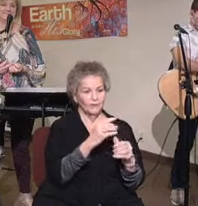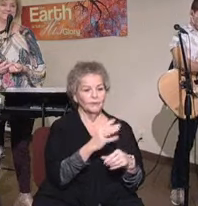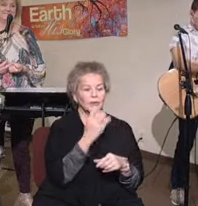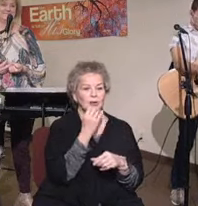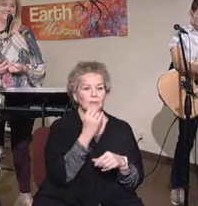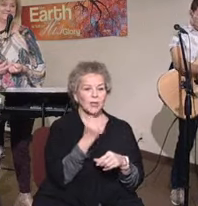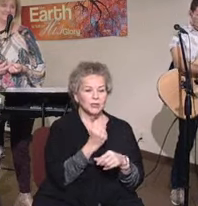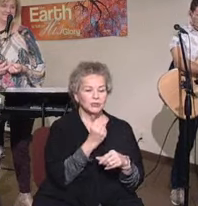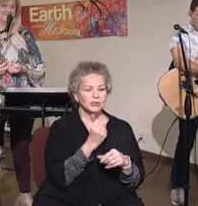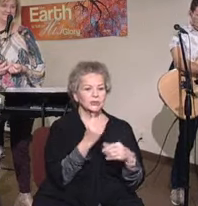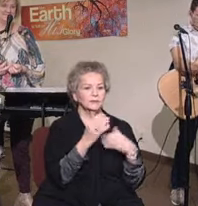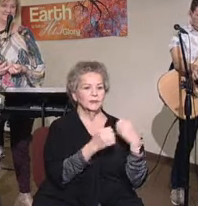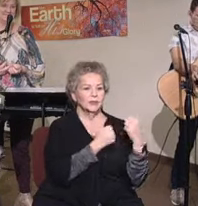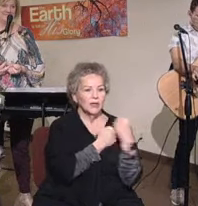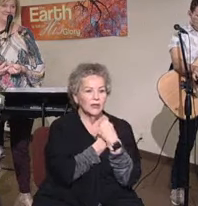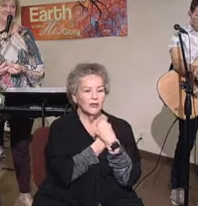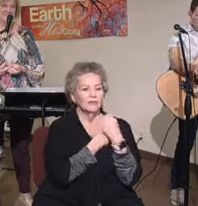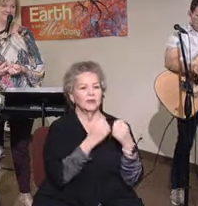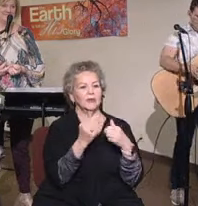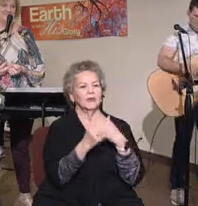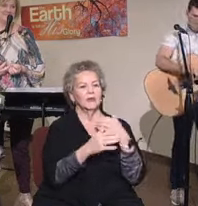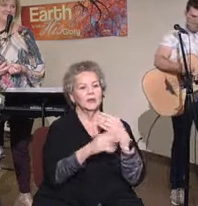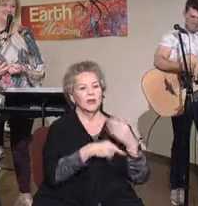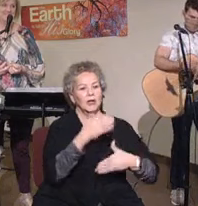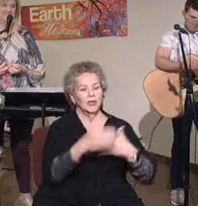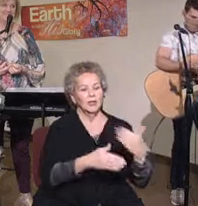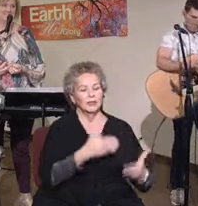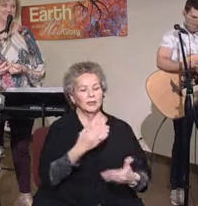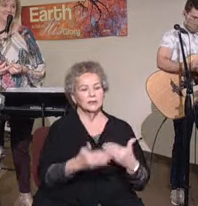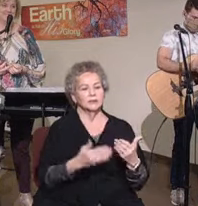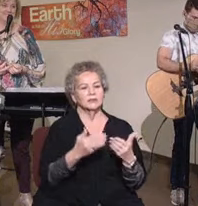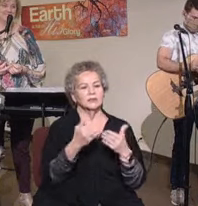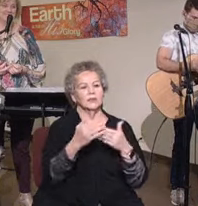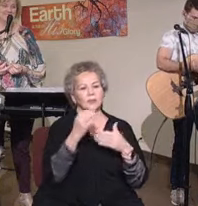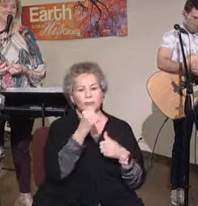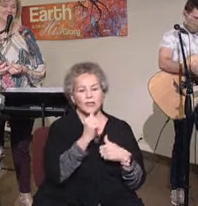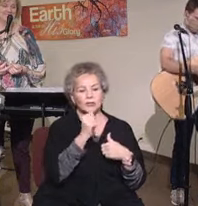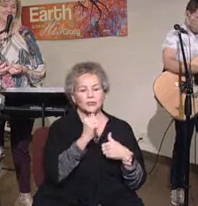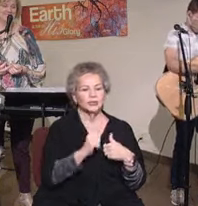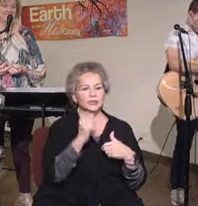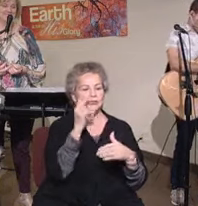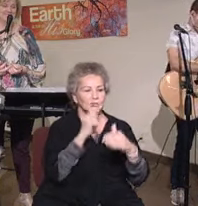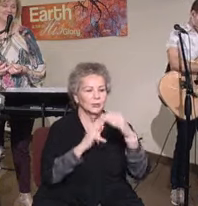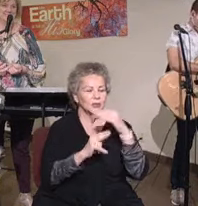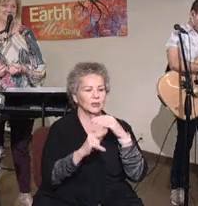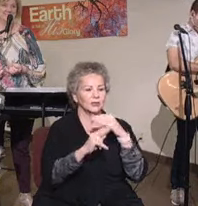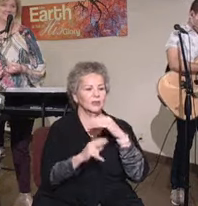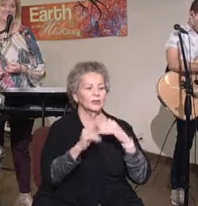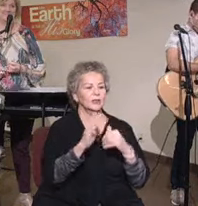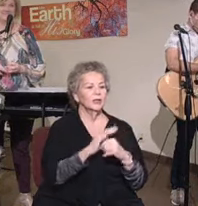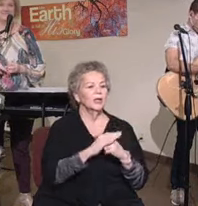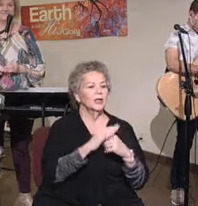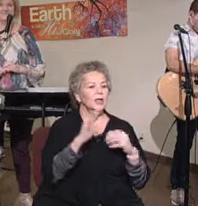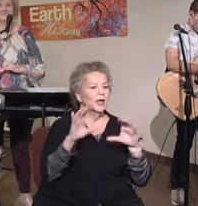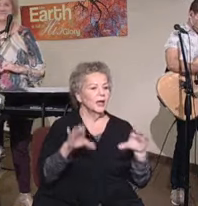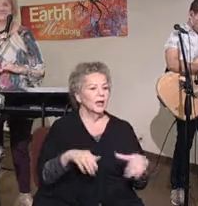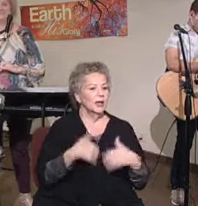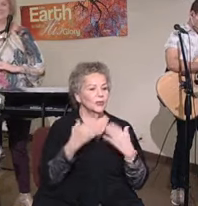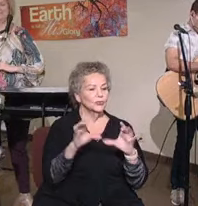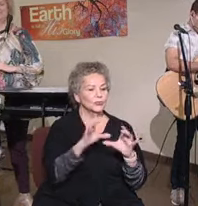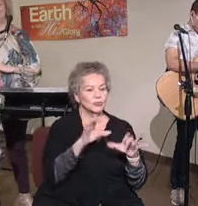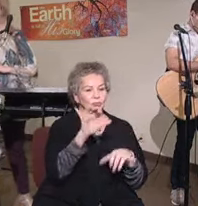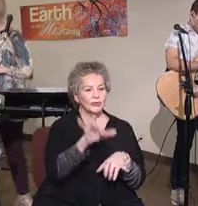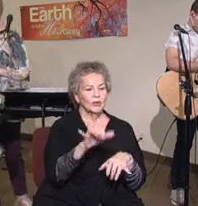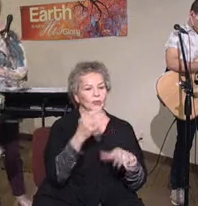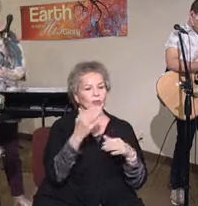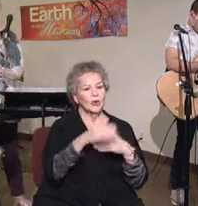Compassion, kindness, patience, humility, gentleness. How you doing with that today? Amen. We're all a work in